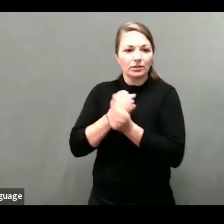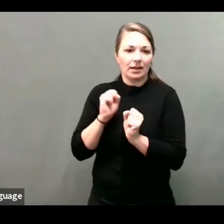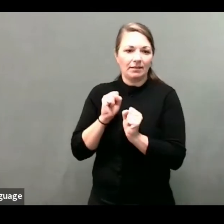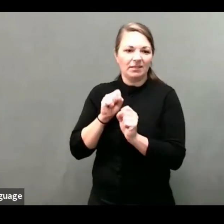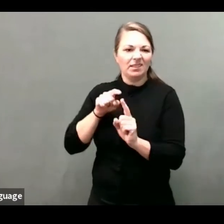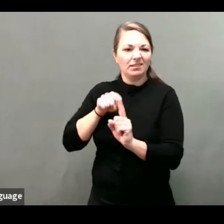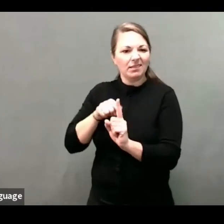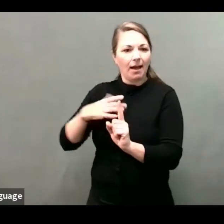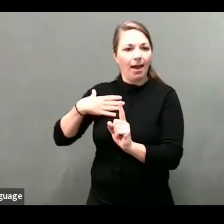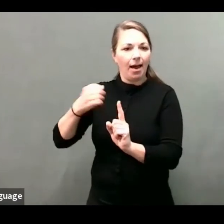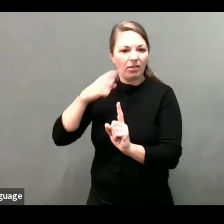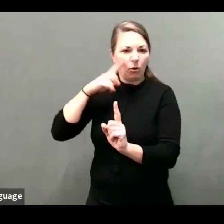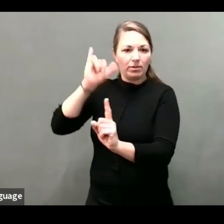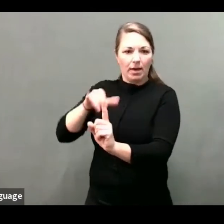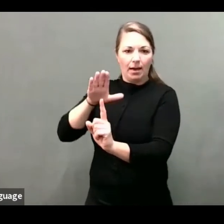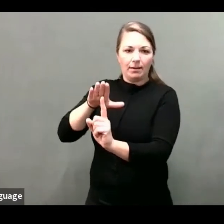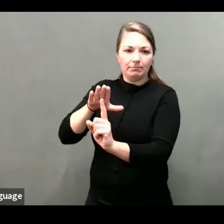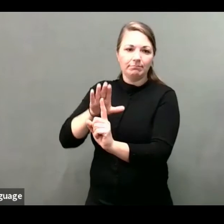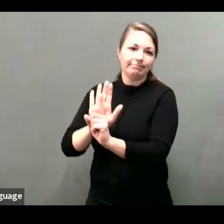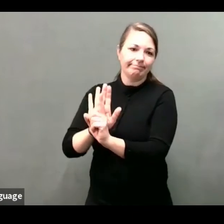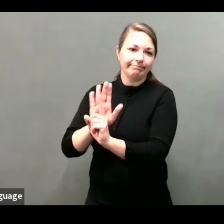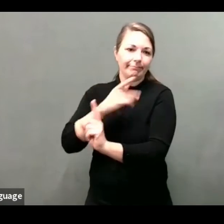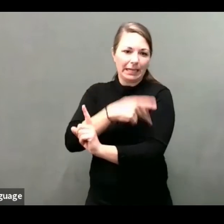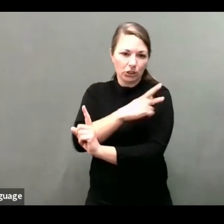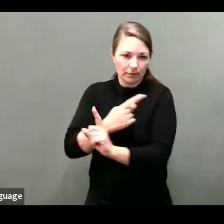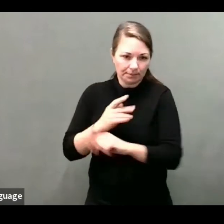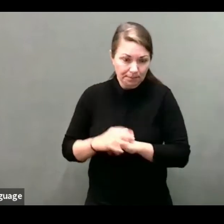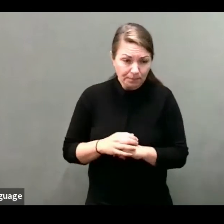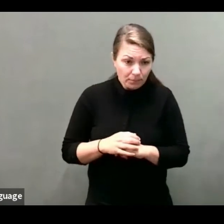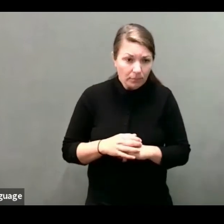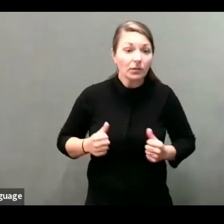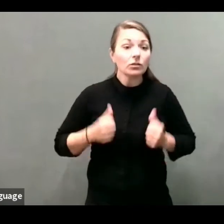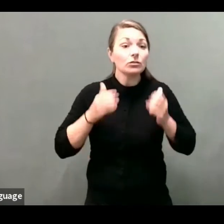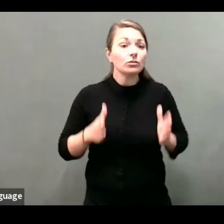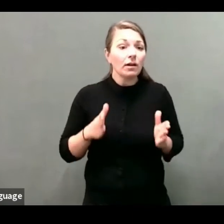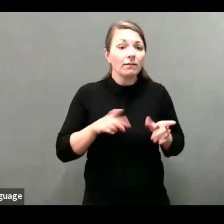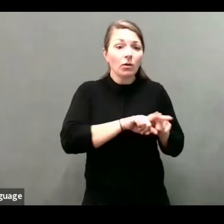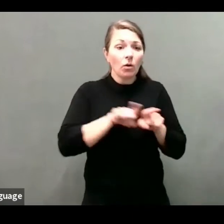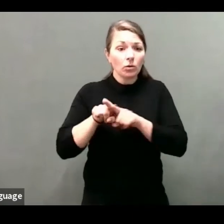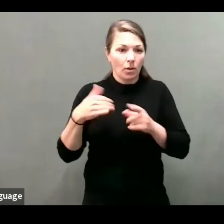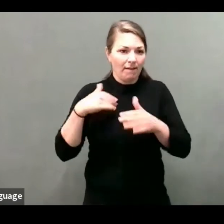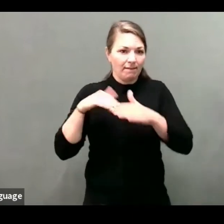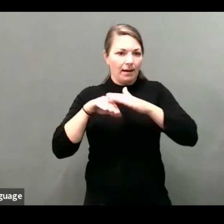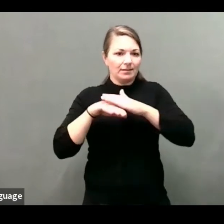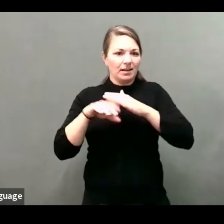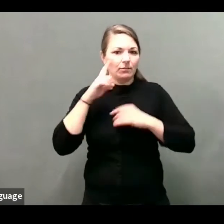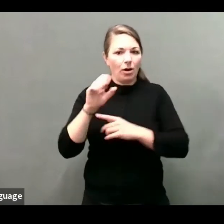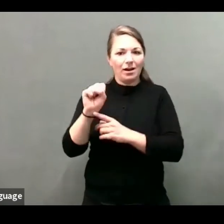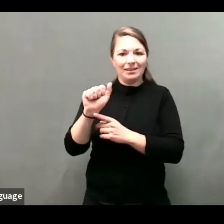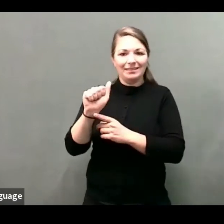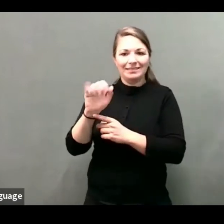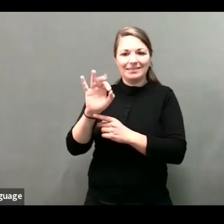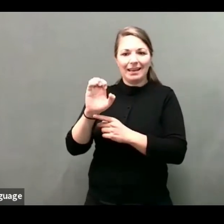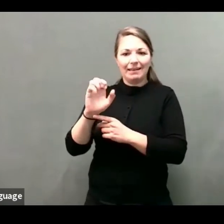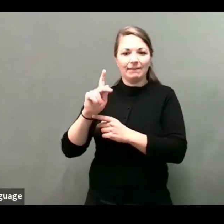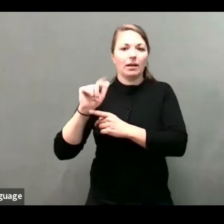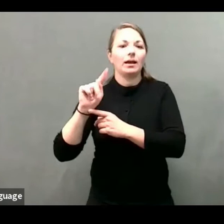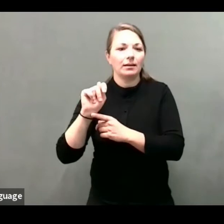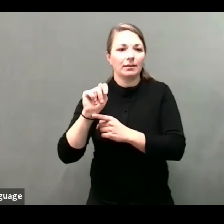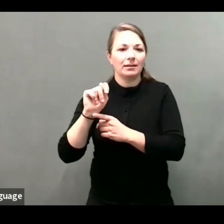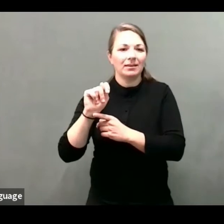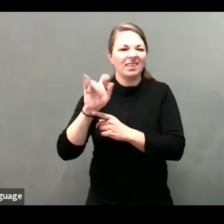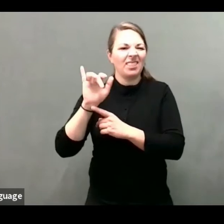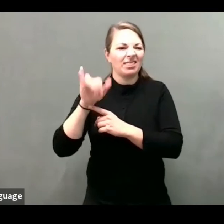patient. Also, the survivor has access again to the safe kit, and as Nicole mentioned, that's the